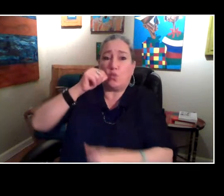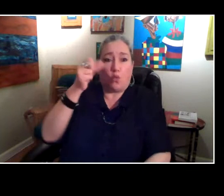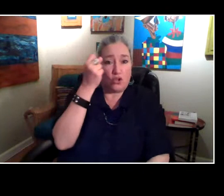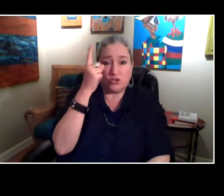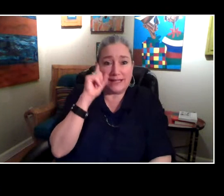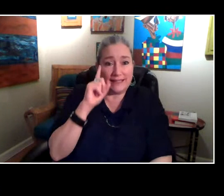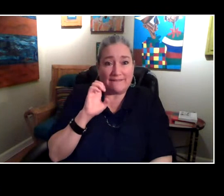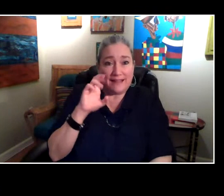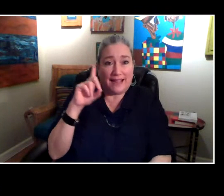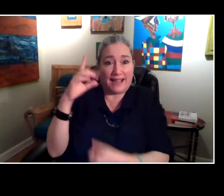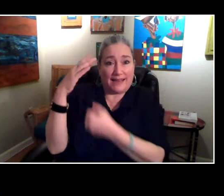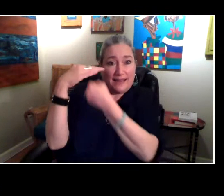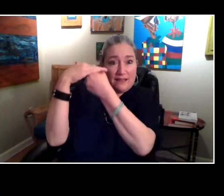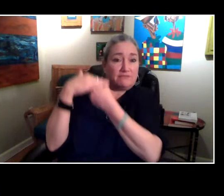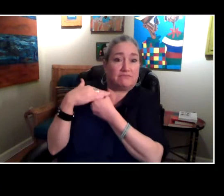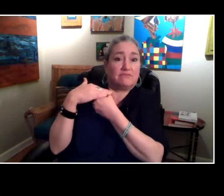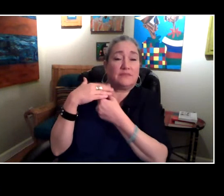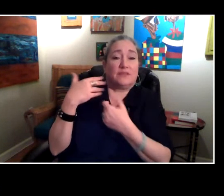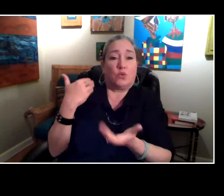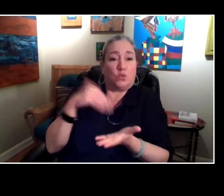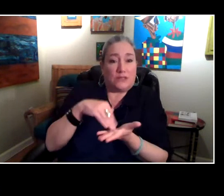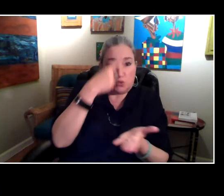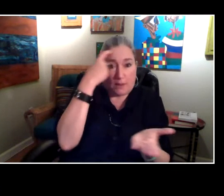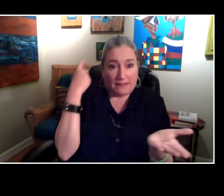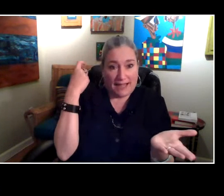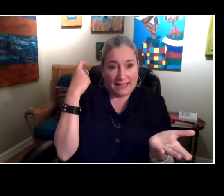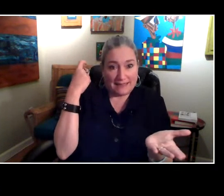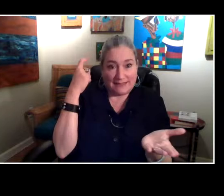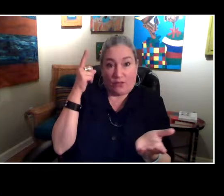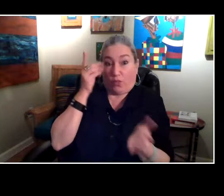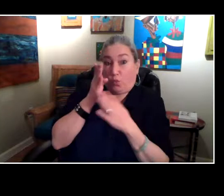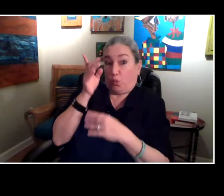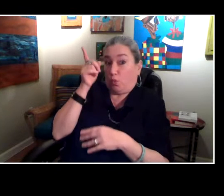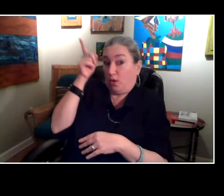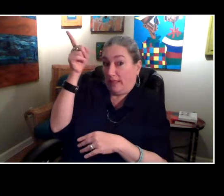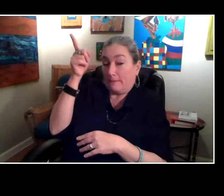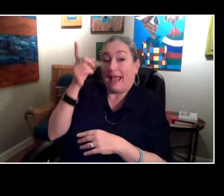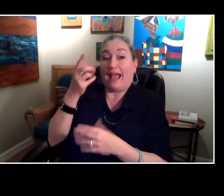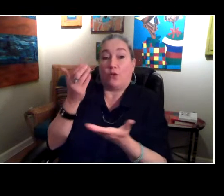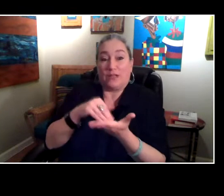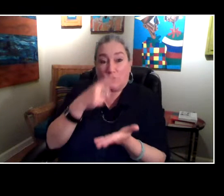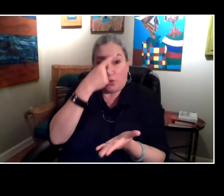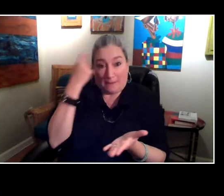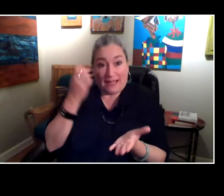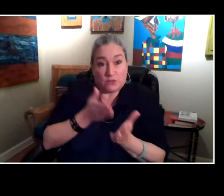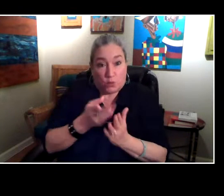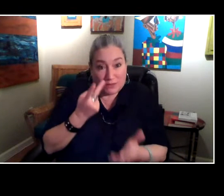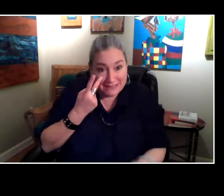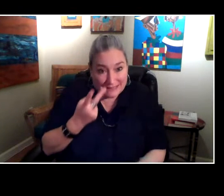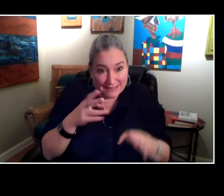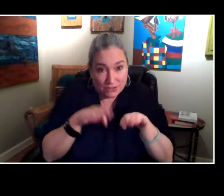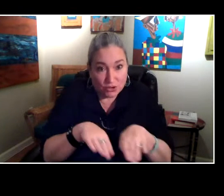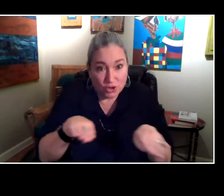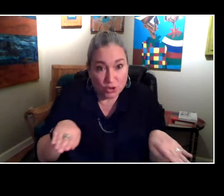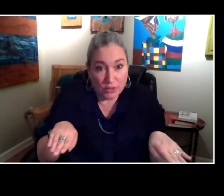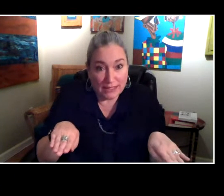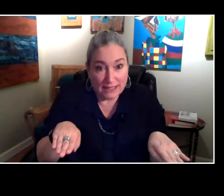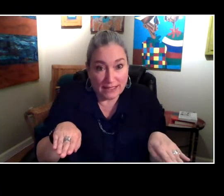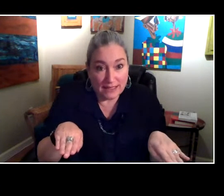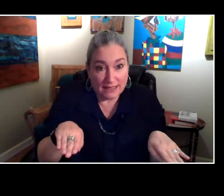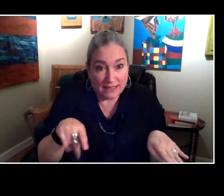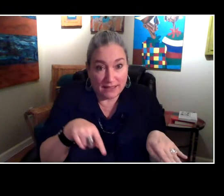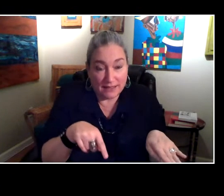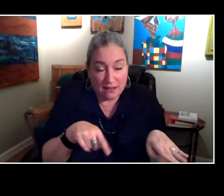systems where we have a boss or a supervisor who doesn't understand deaf education, that we're then re-traumatized there